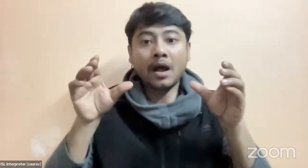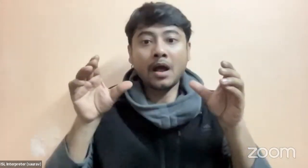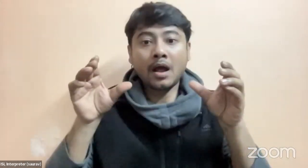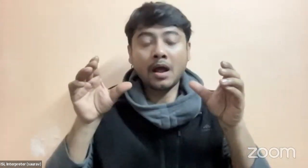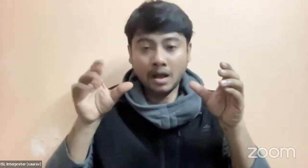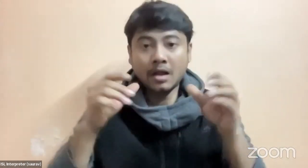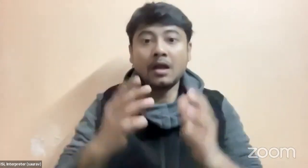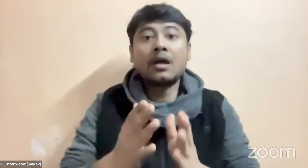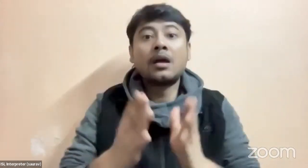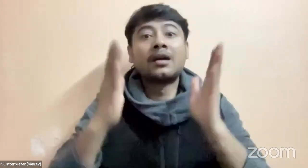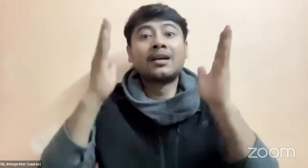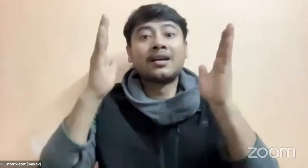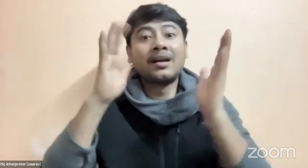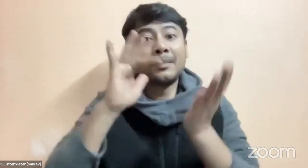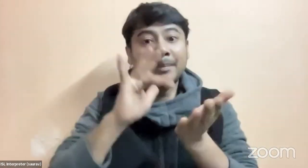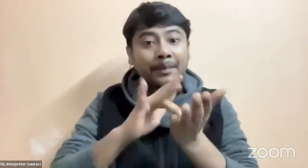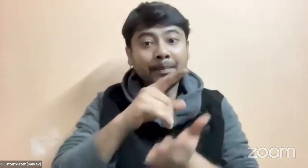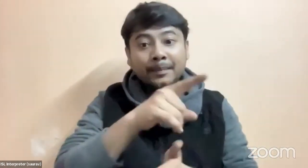Navdeep Dham.